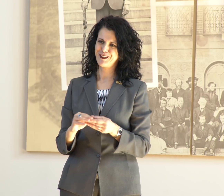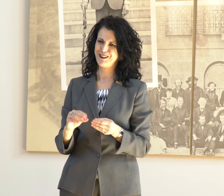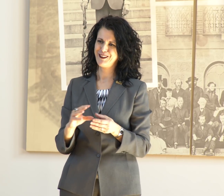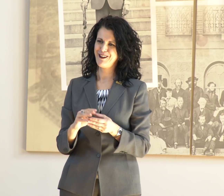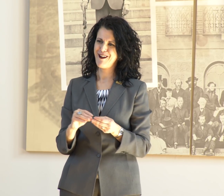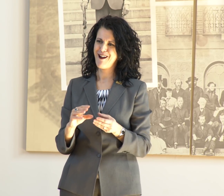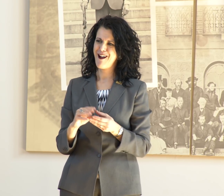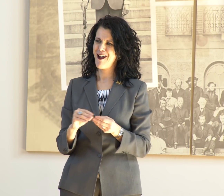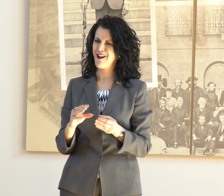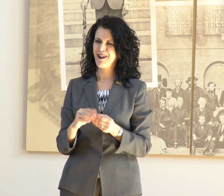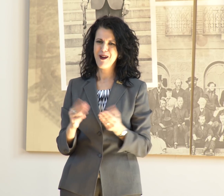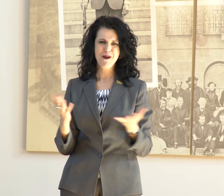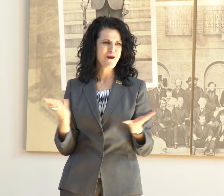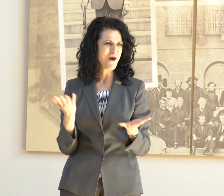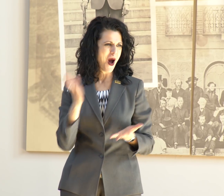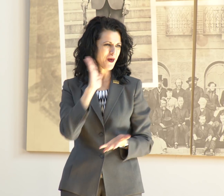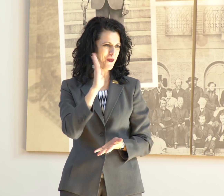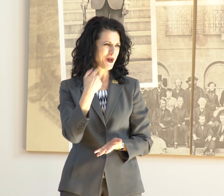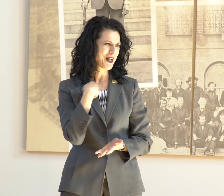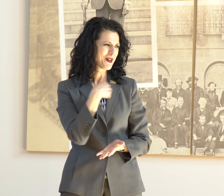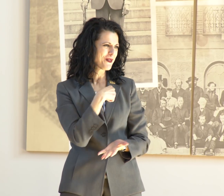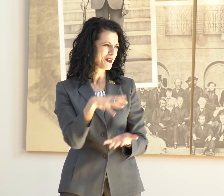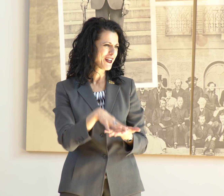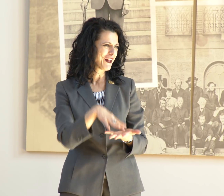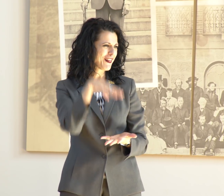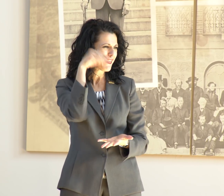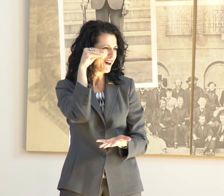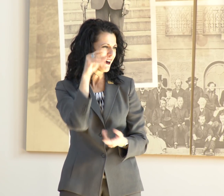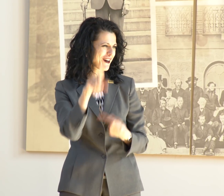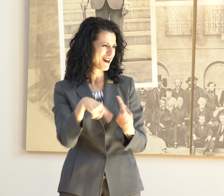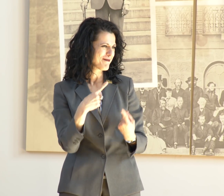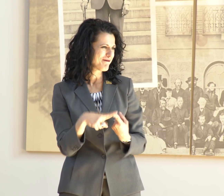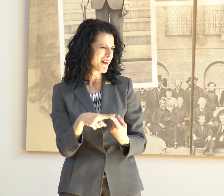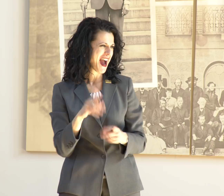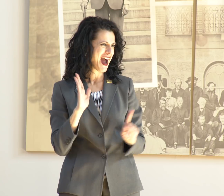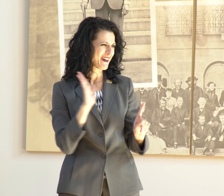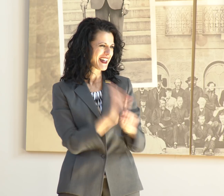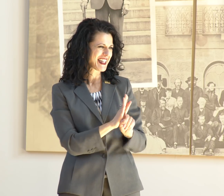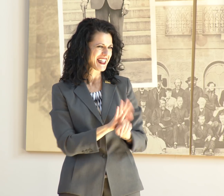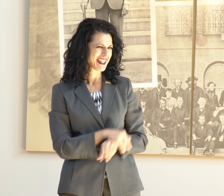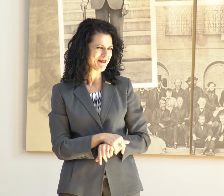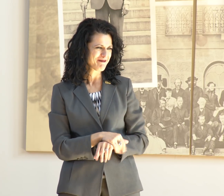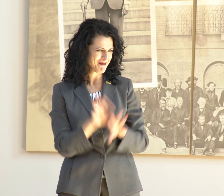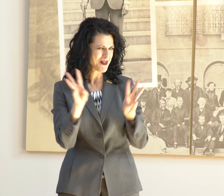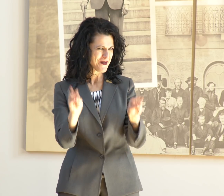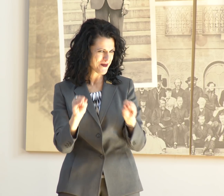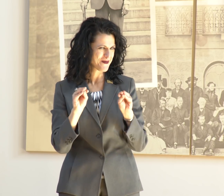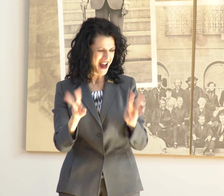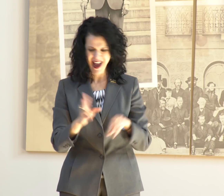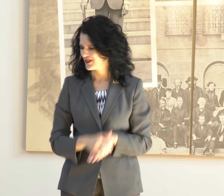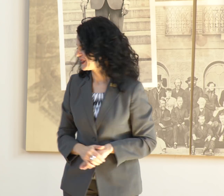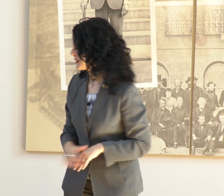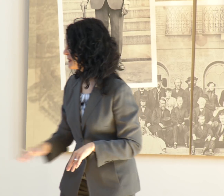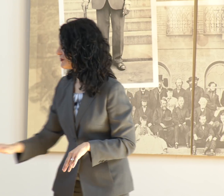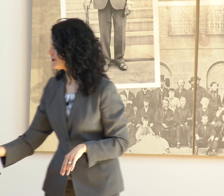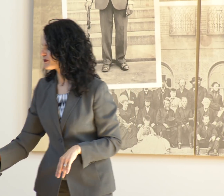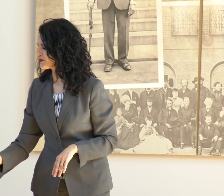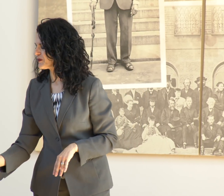And if only the walls could talk, what would they say? And what could we learn about Bernard Bragg?